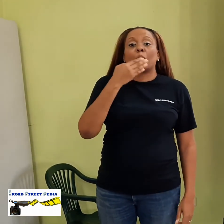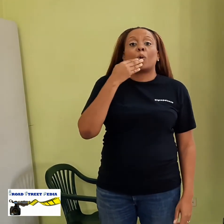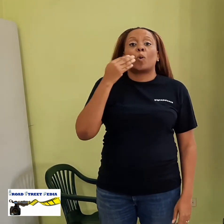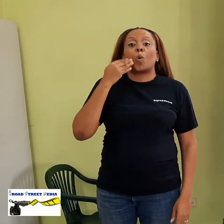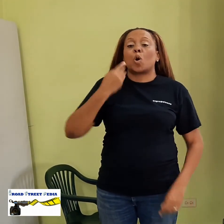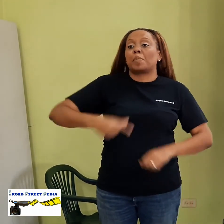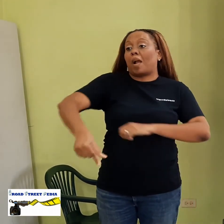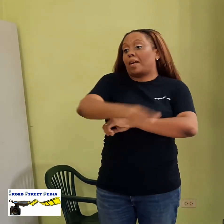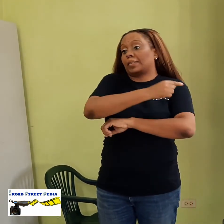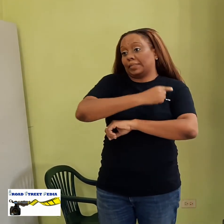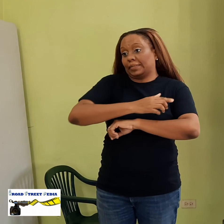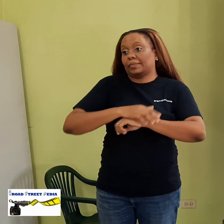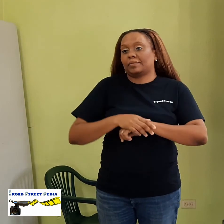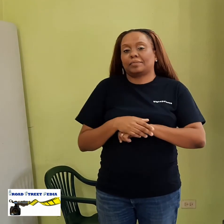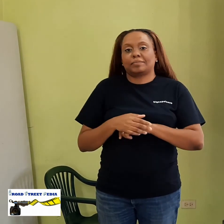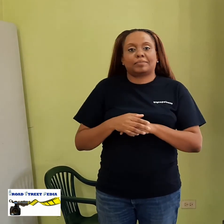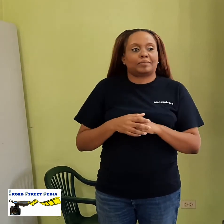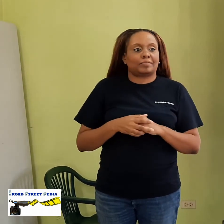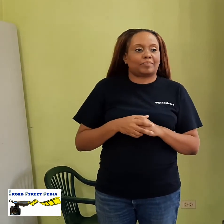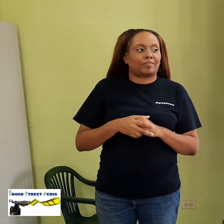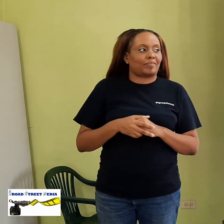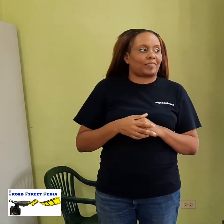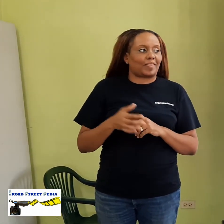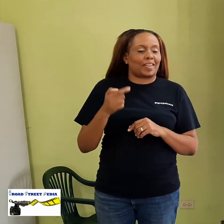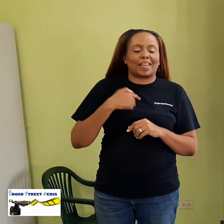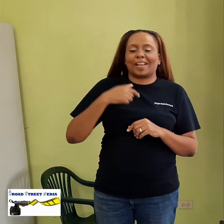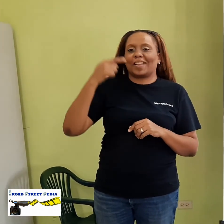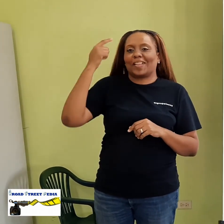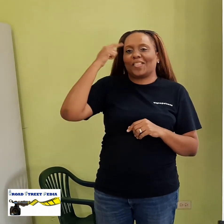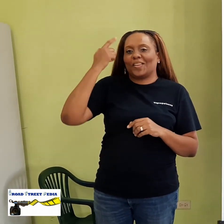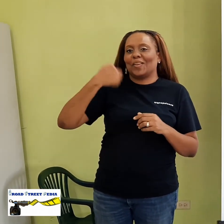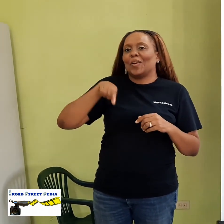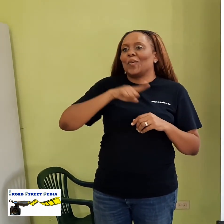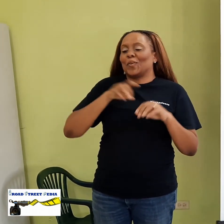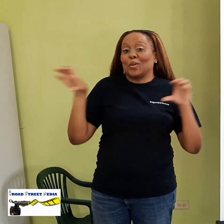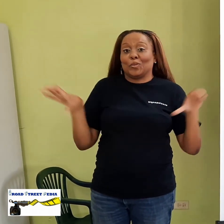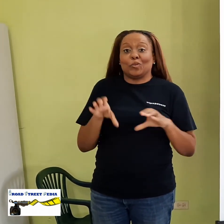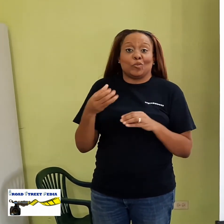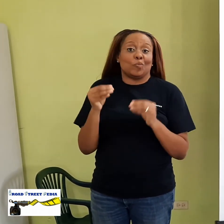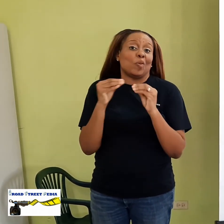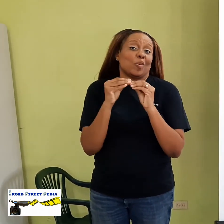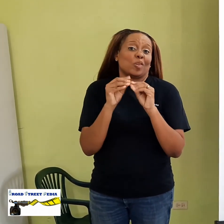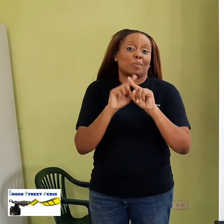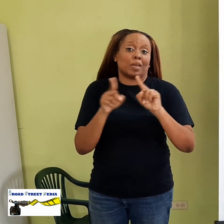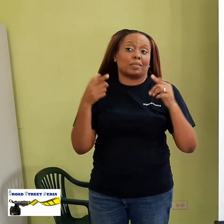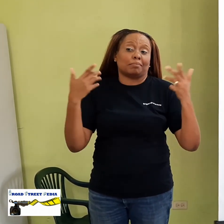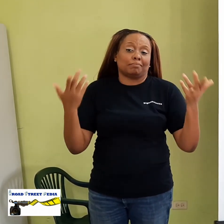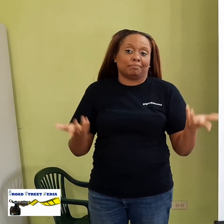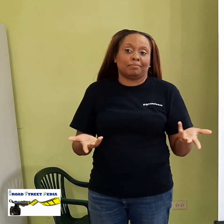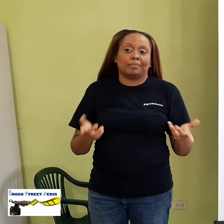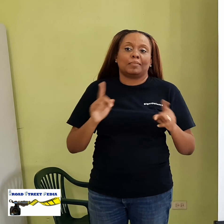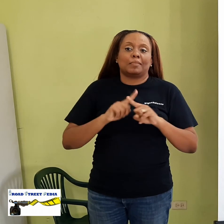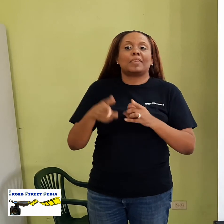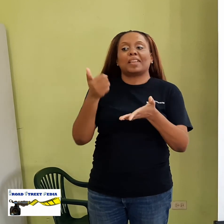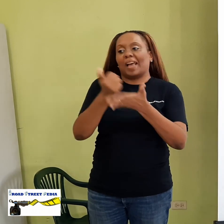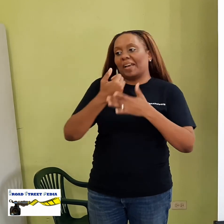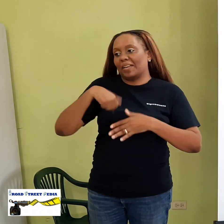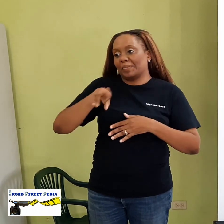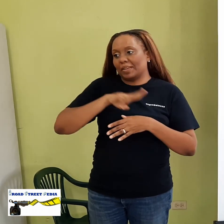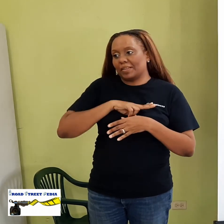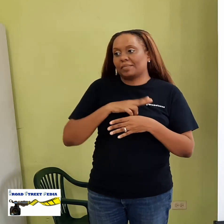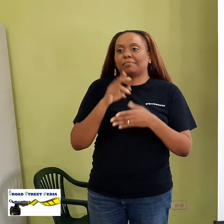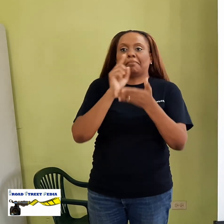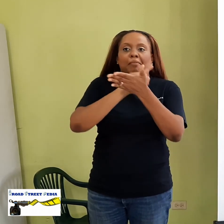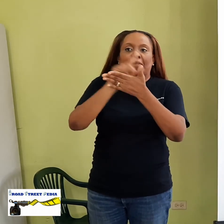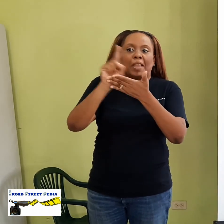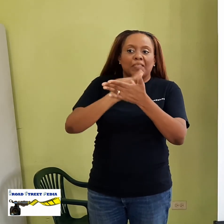I thought they were going to be helping us build them, but as I said just now, they did help us build them. Every